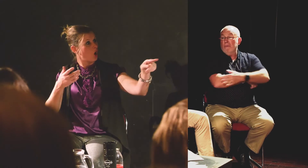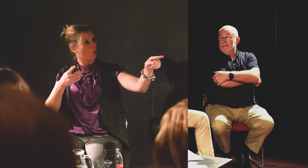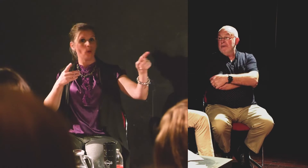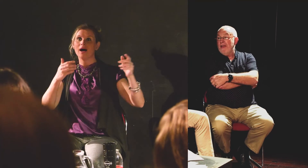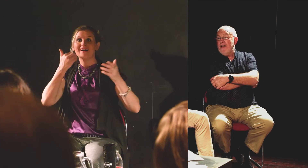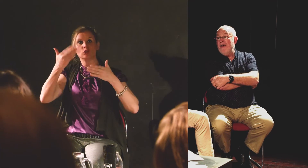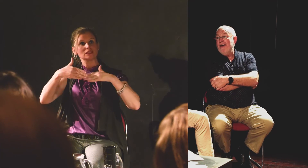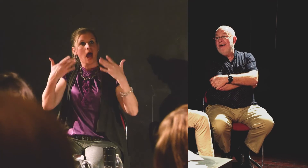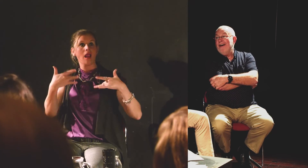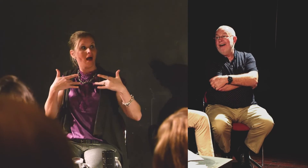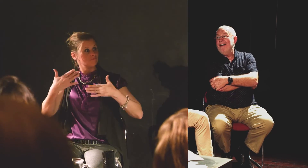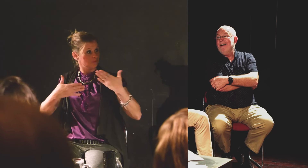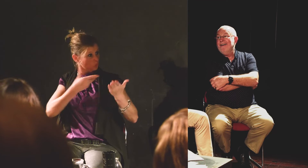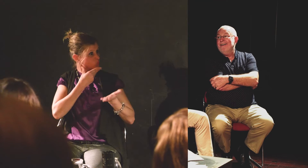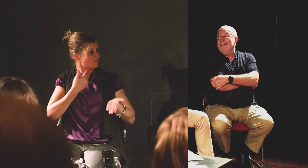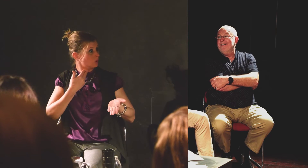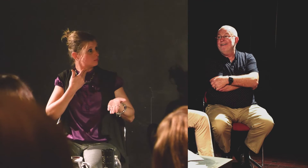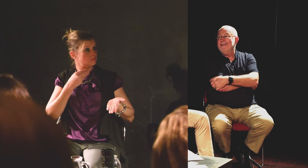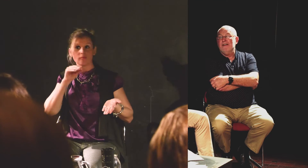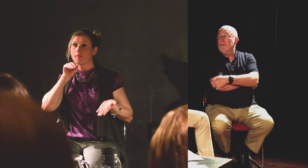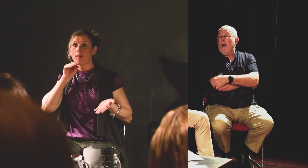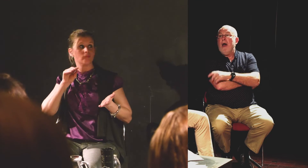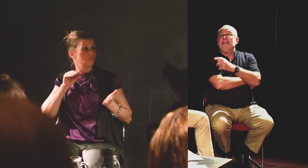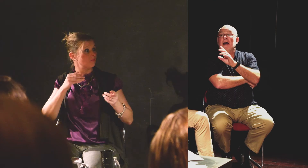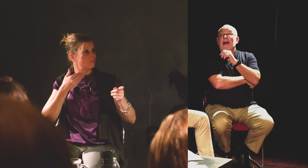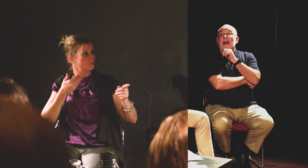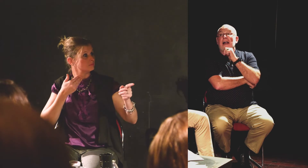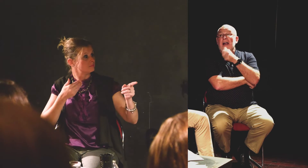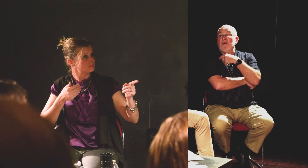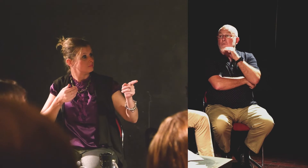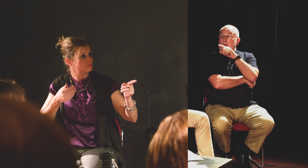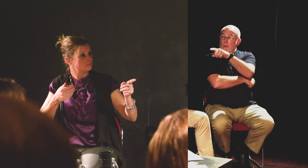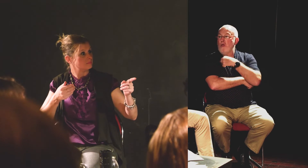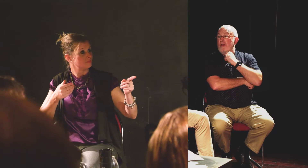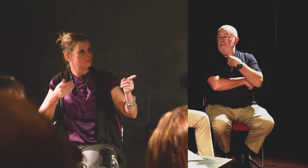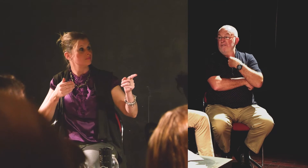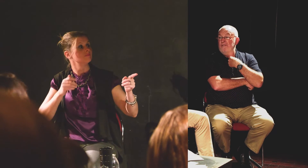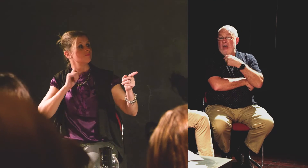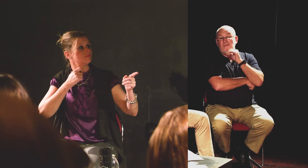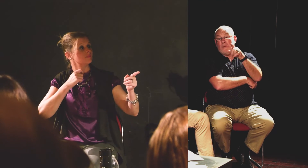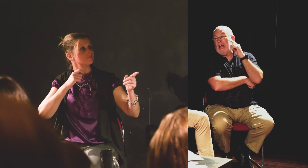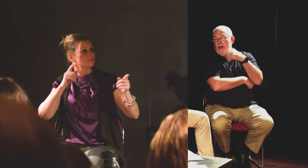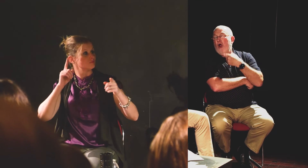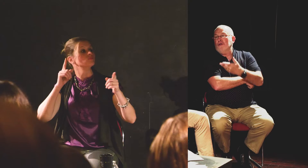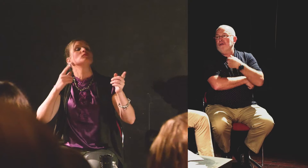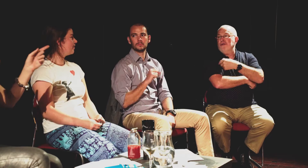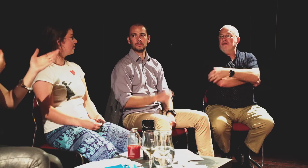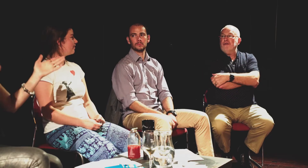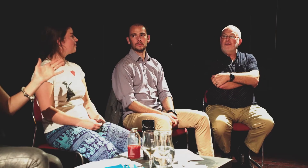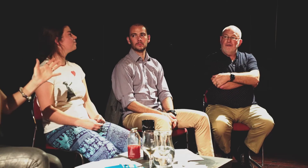know. Sometimes I don't know if I use my voice. Sometimes I do. Sure. In everyday life, though, voice on or off? If I'm talking to you, I have my